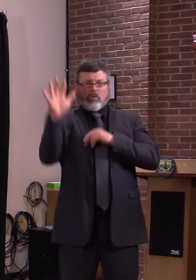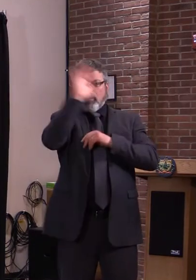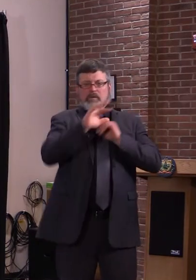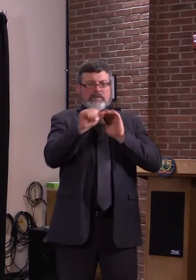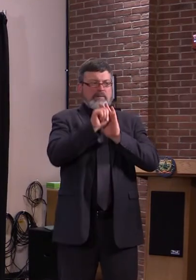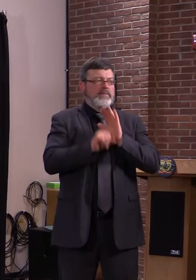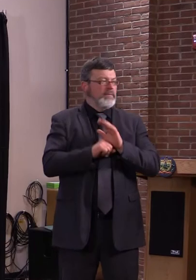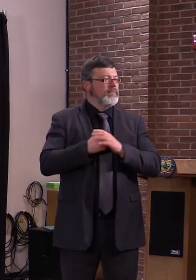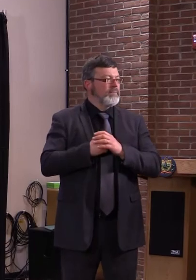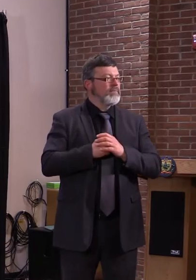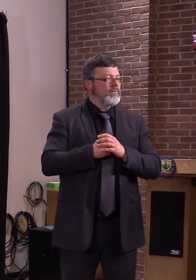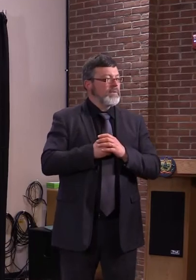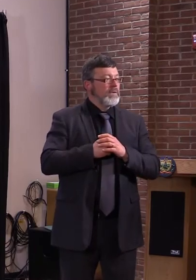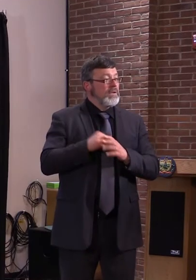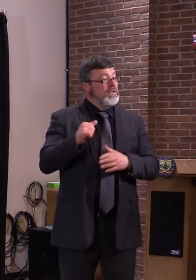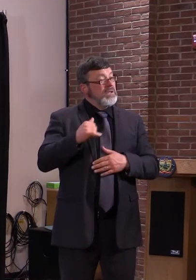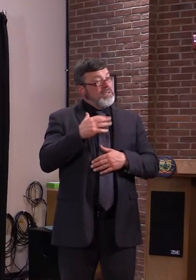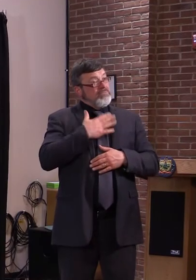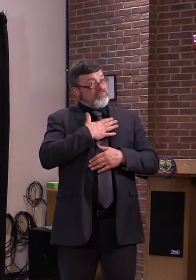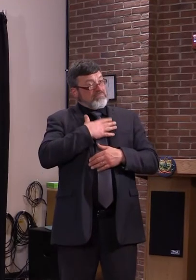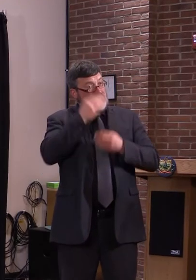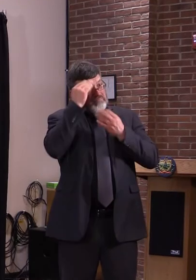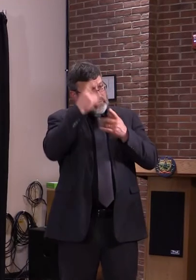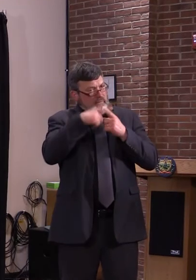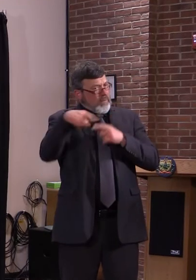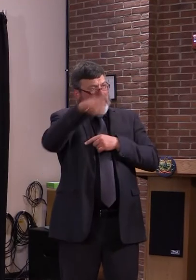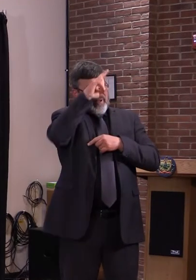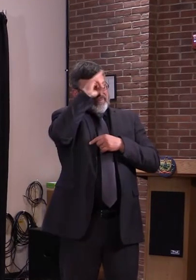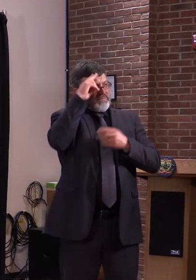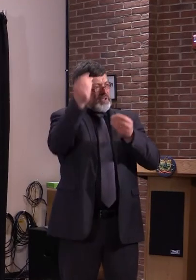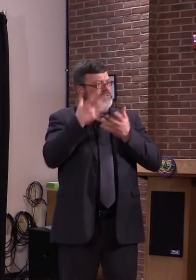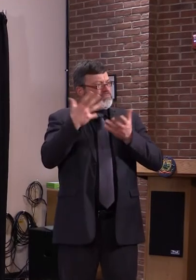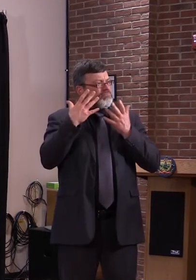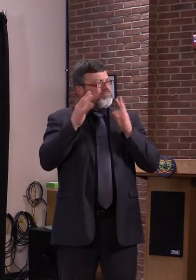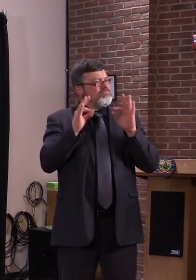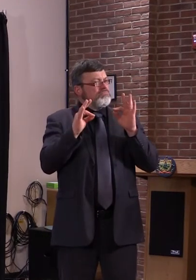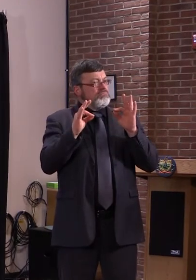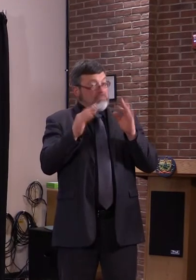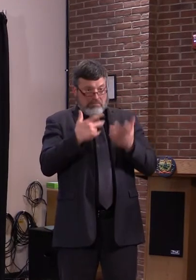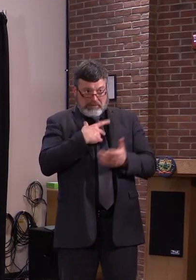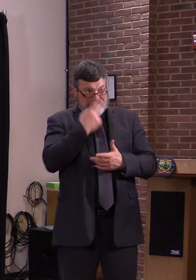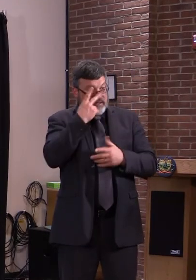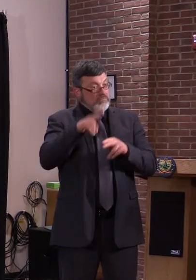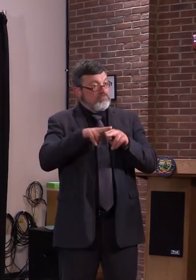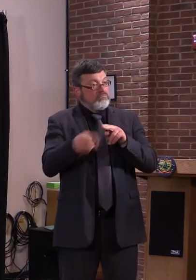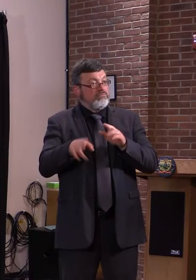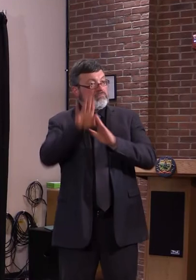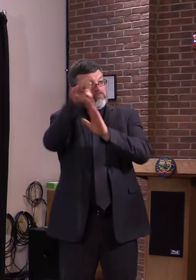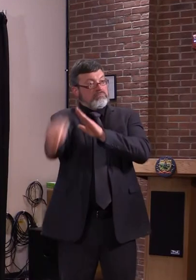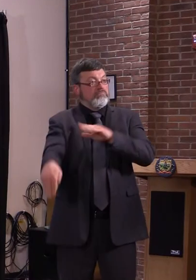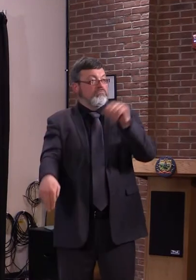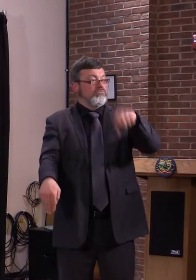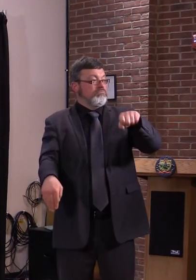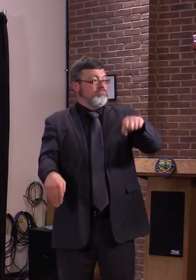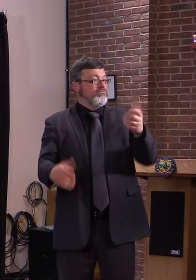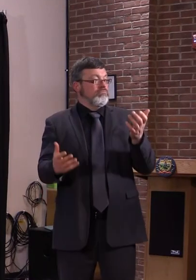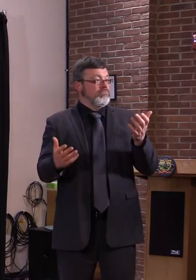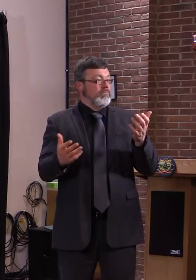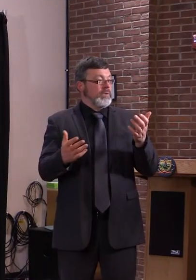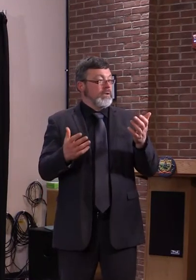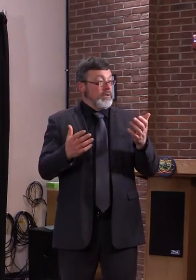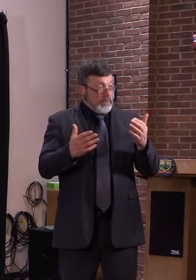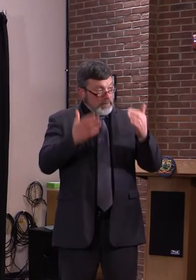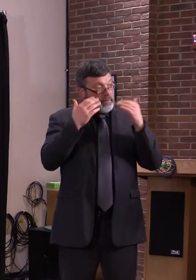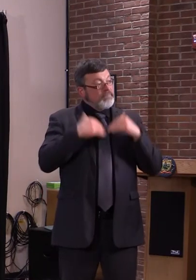that we see in the hospitals regarding COVID. We've also been reporting on a weekly basis the percentage of